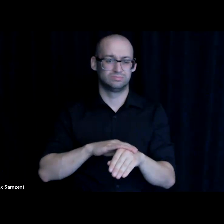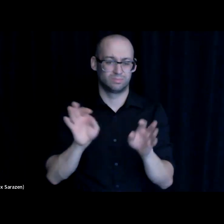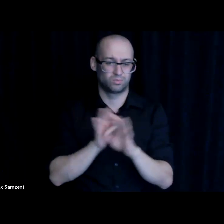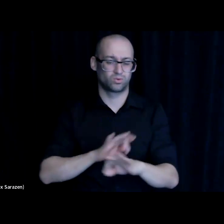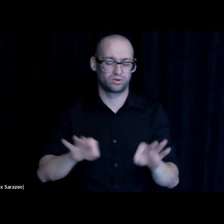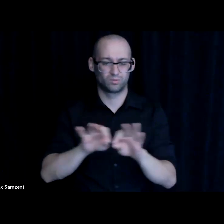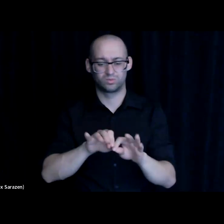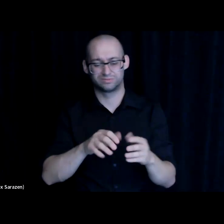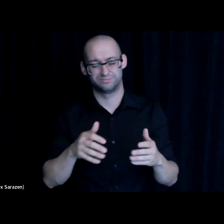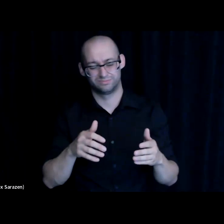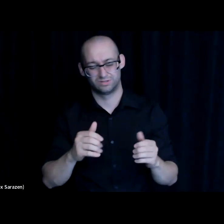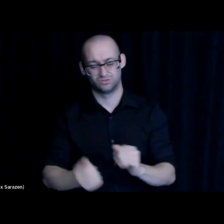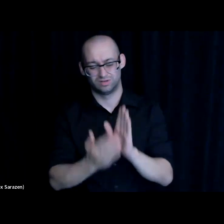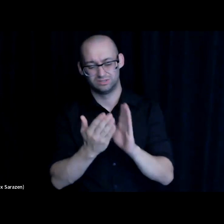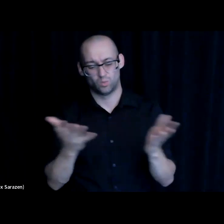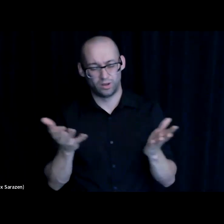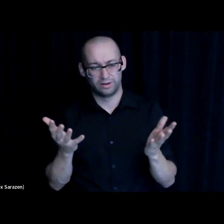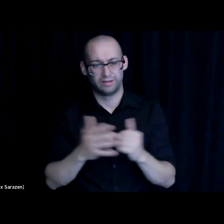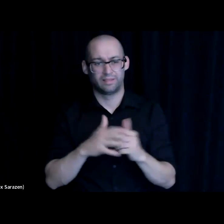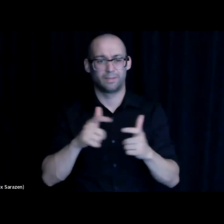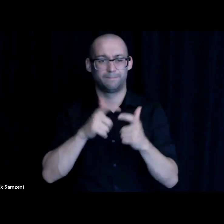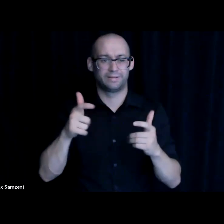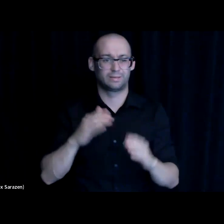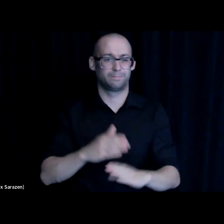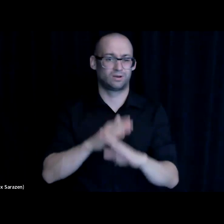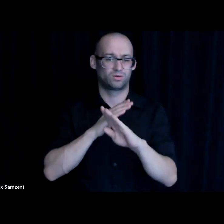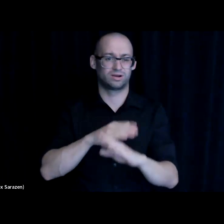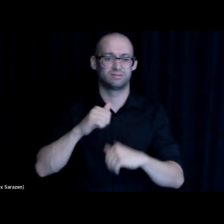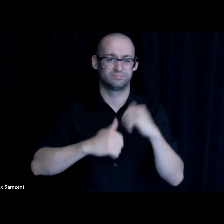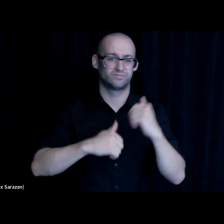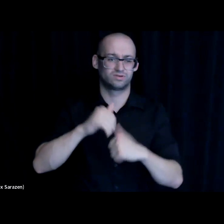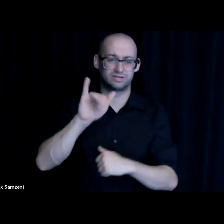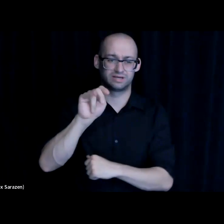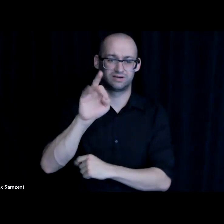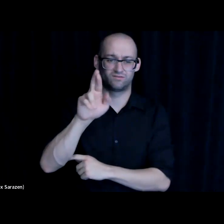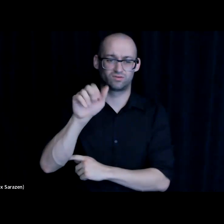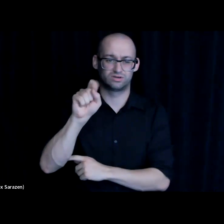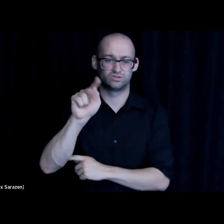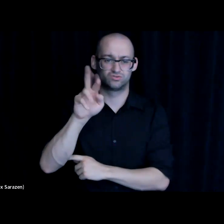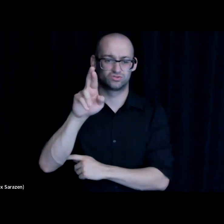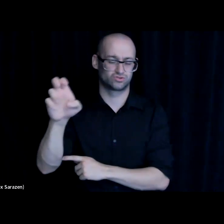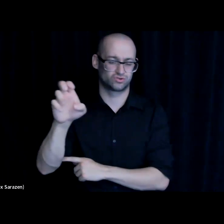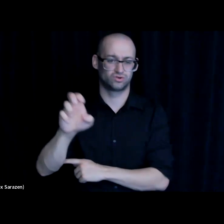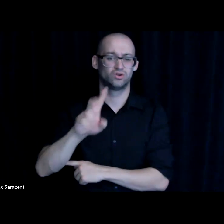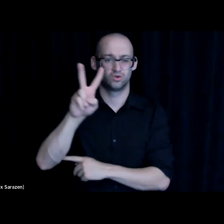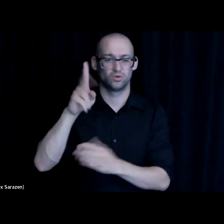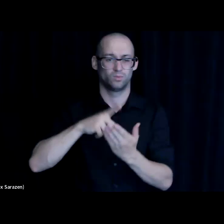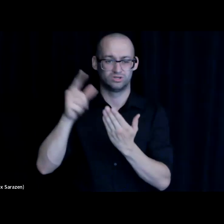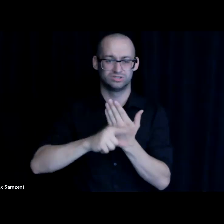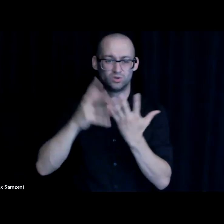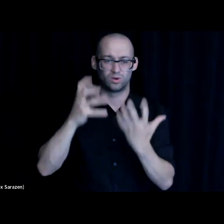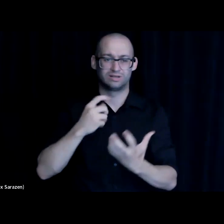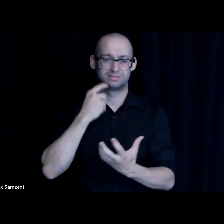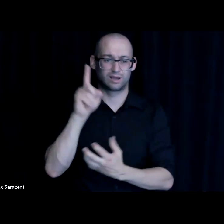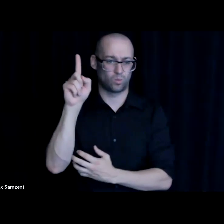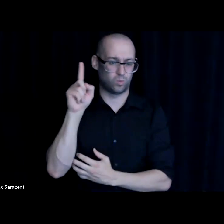to address one of the biggest barriers, which is infrastructure. Two projects I want to mention. One